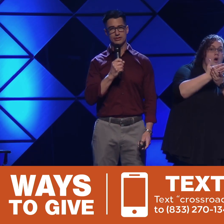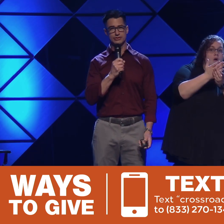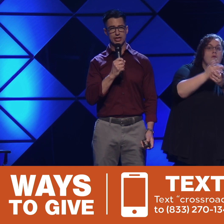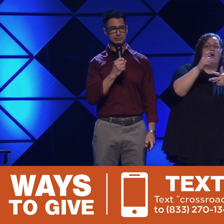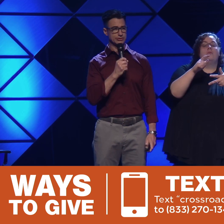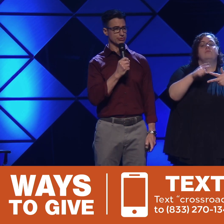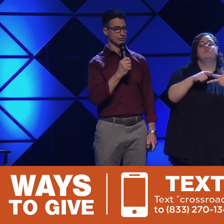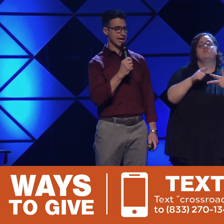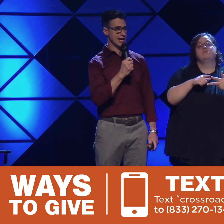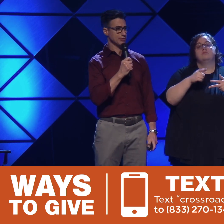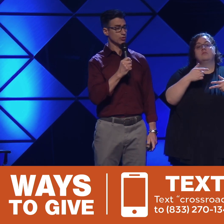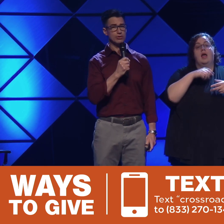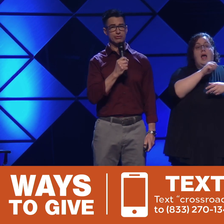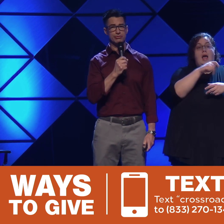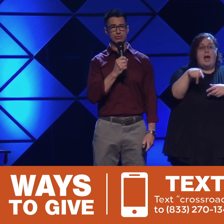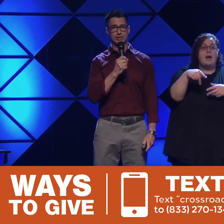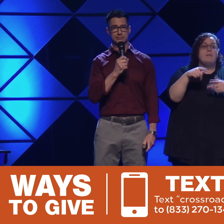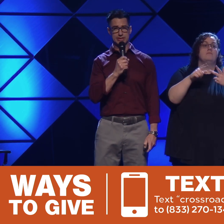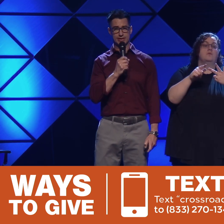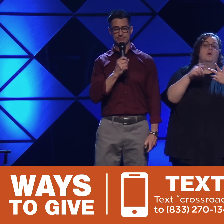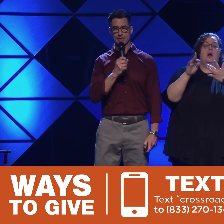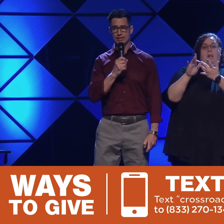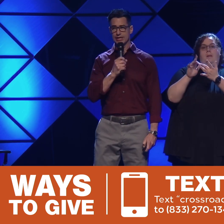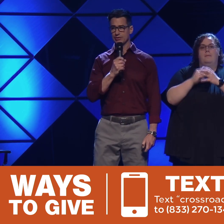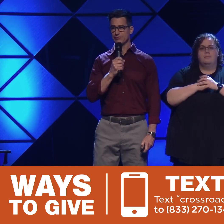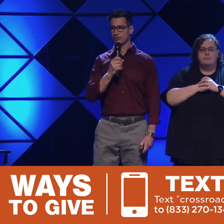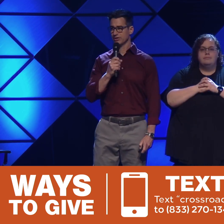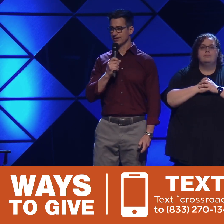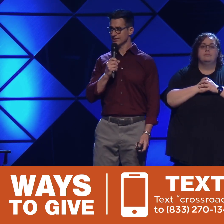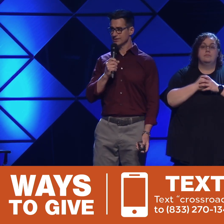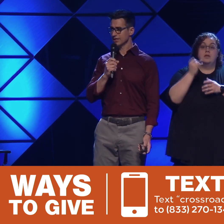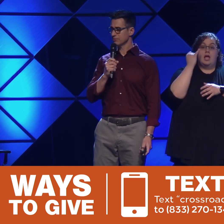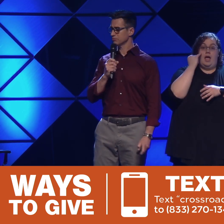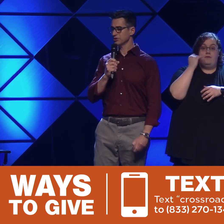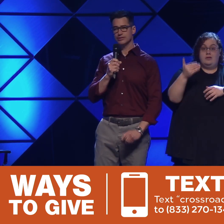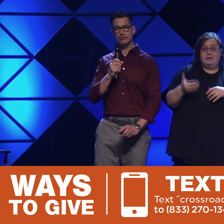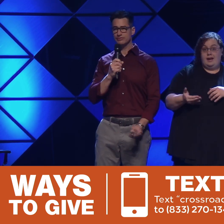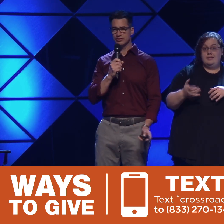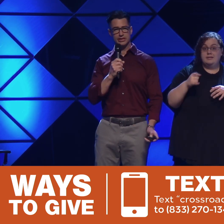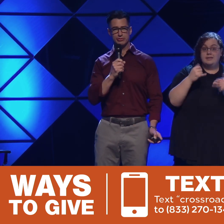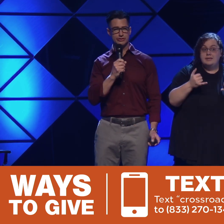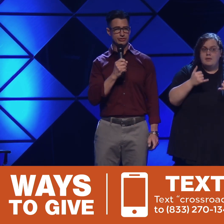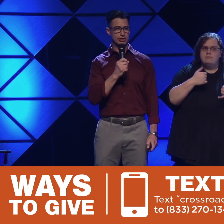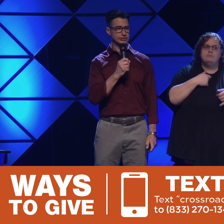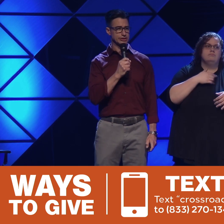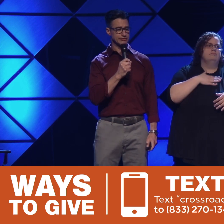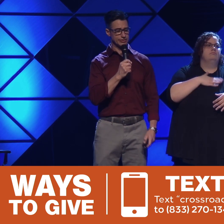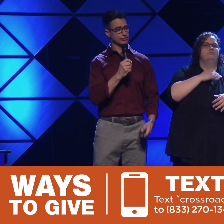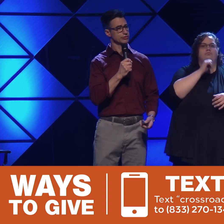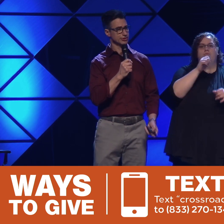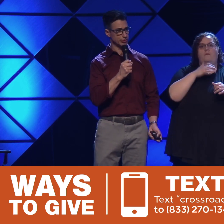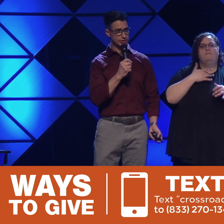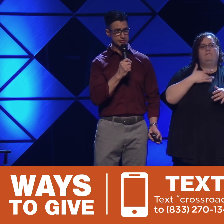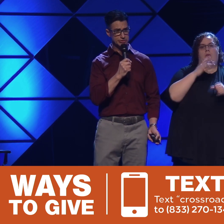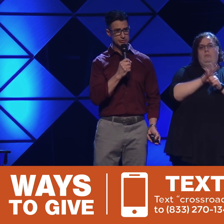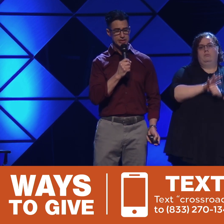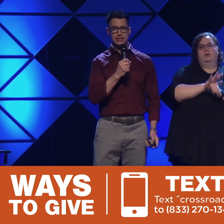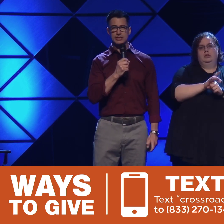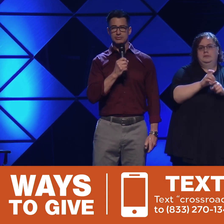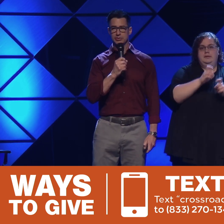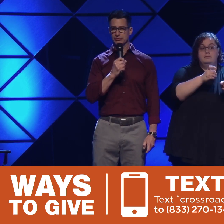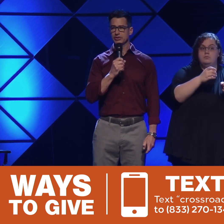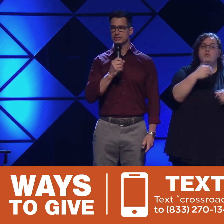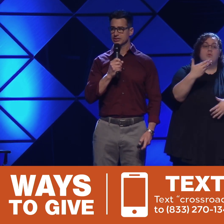program. There's also options through the app or through the website. Now, if you're a guest today, please don't feel any pressure at all to give. Of course, you're welcome